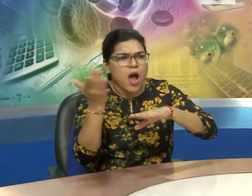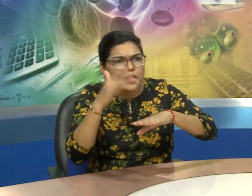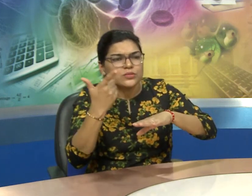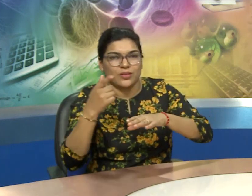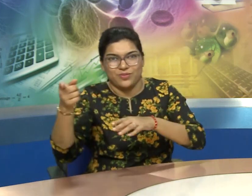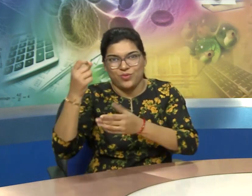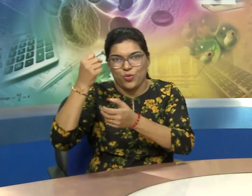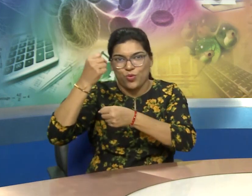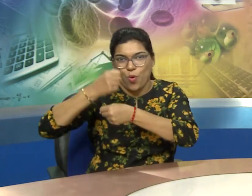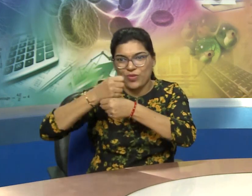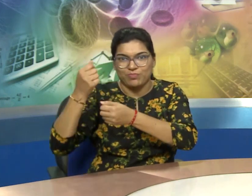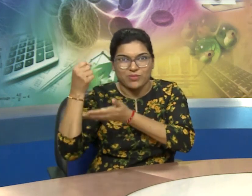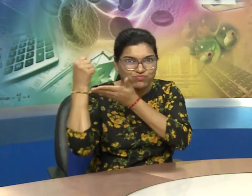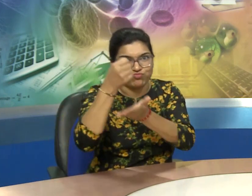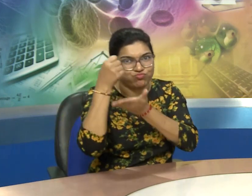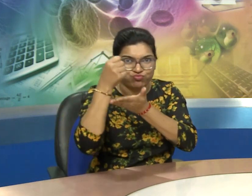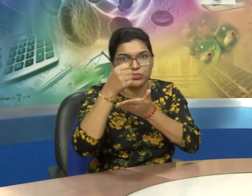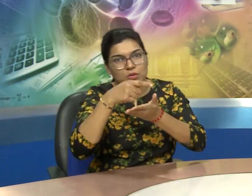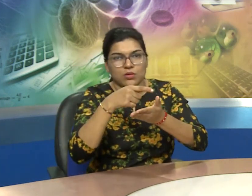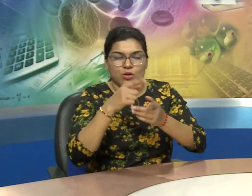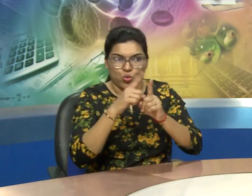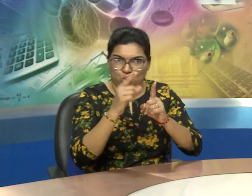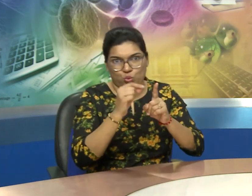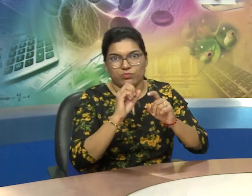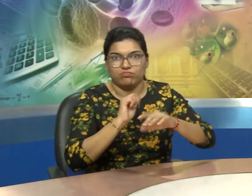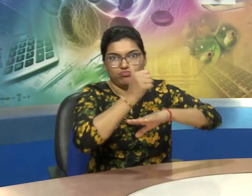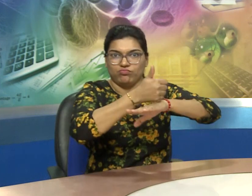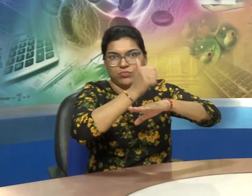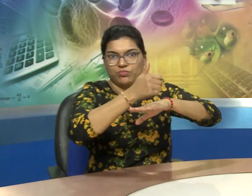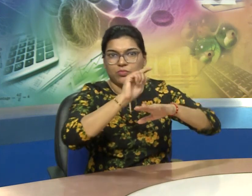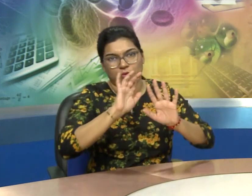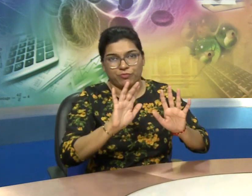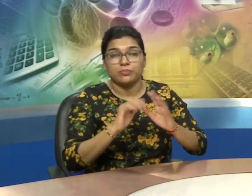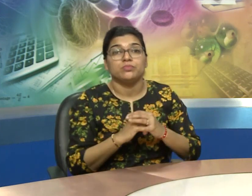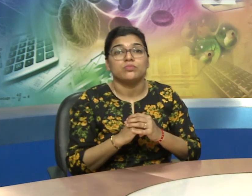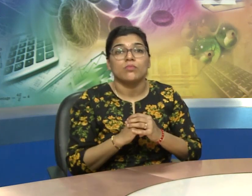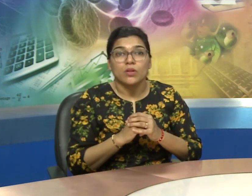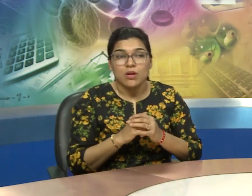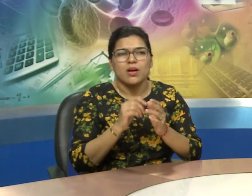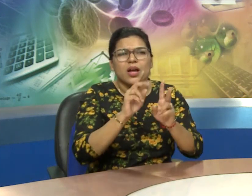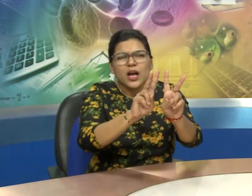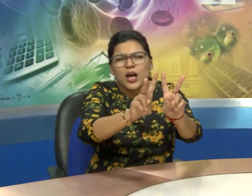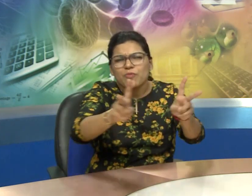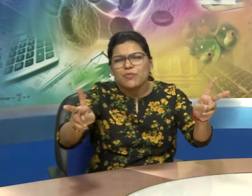the National Library is defined as a national library